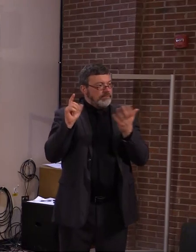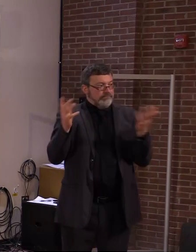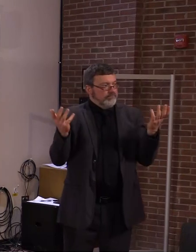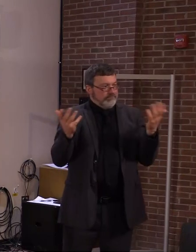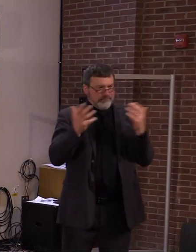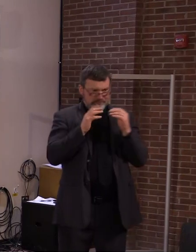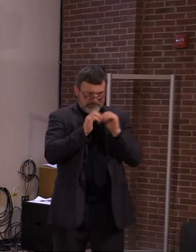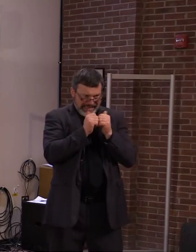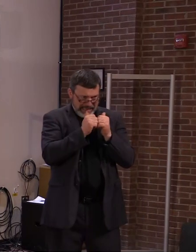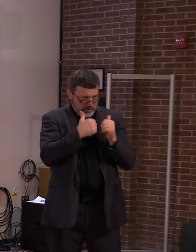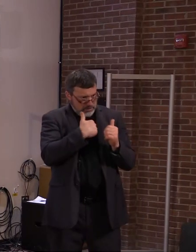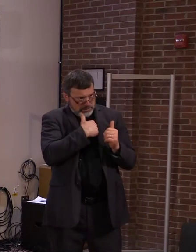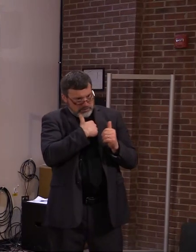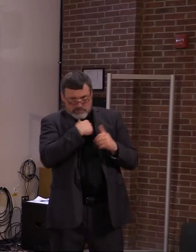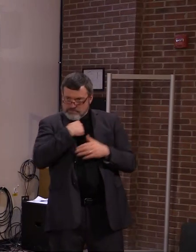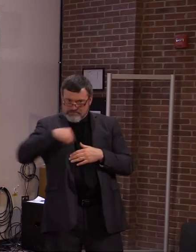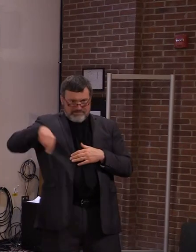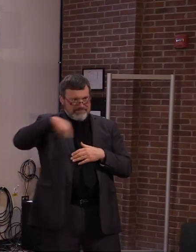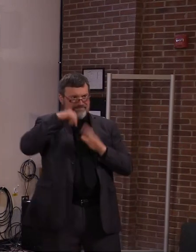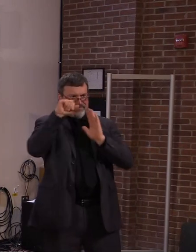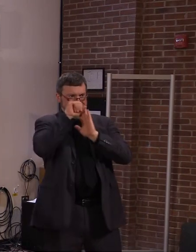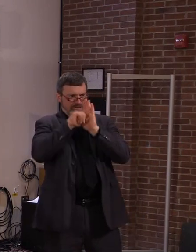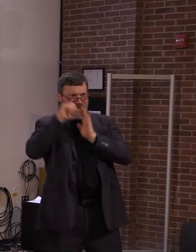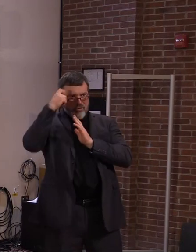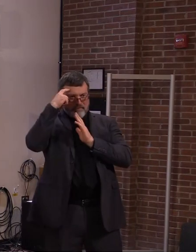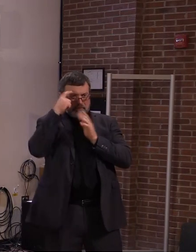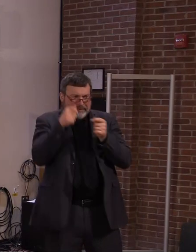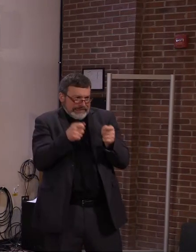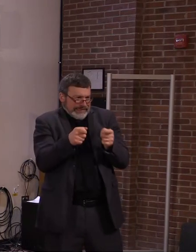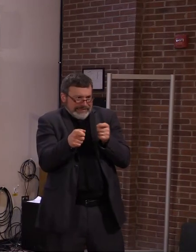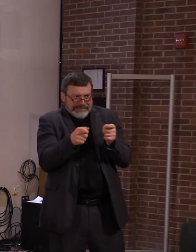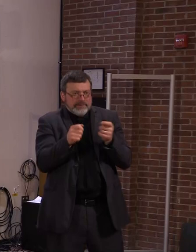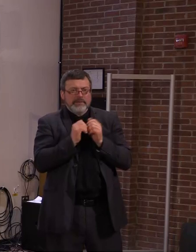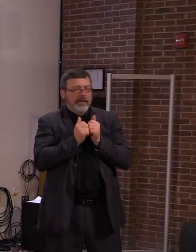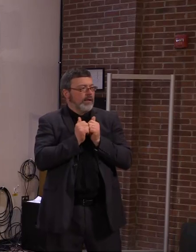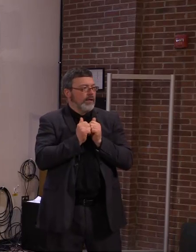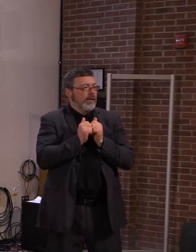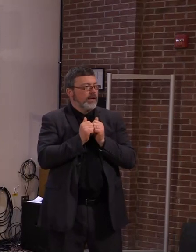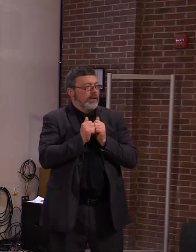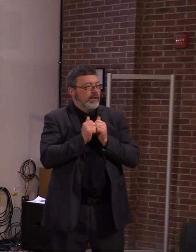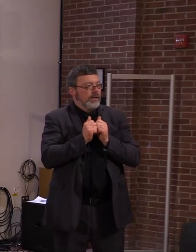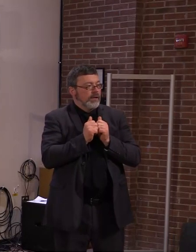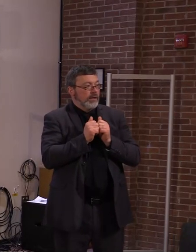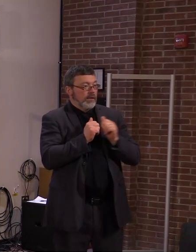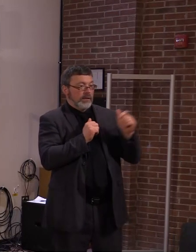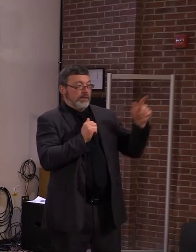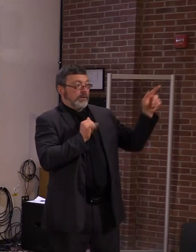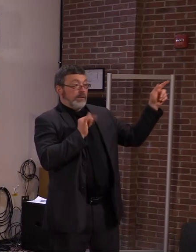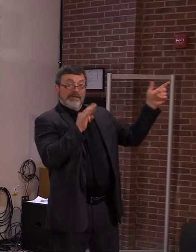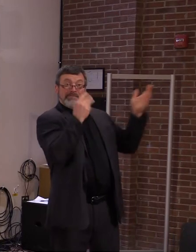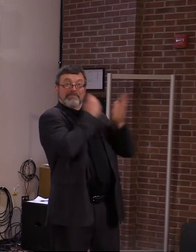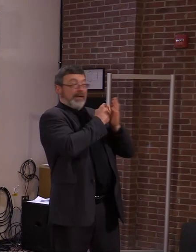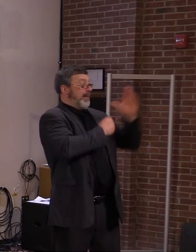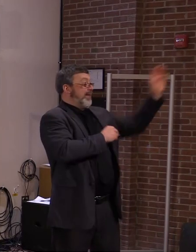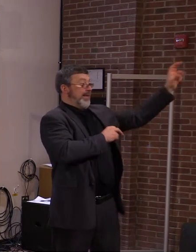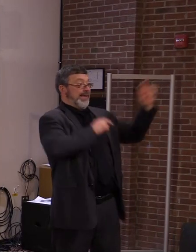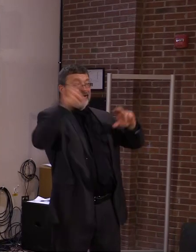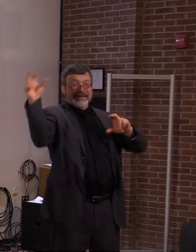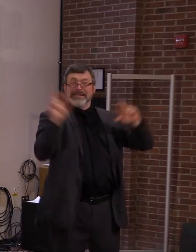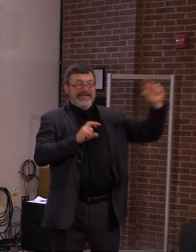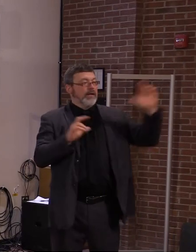ourselves, and taking any sort of resources that we can from FEMA